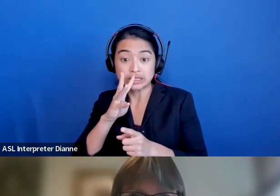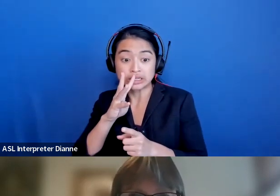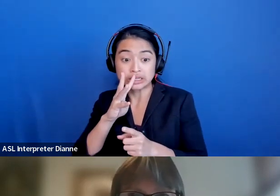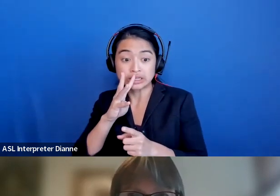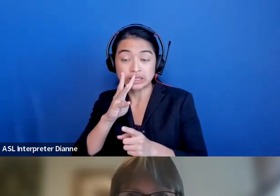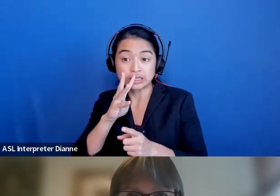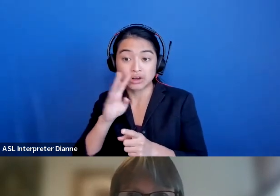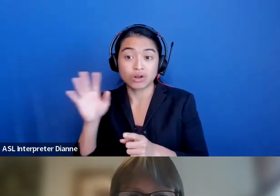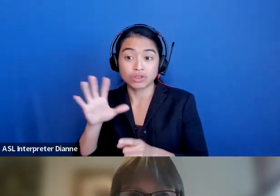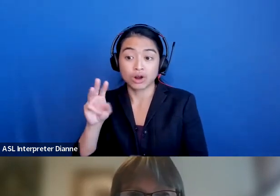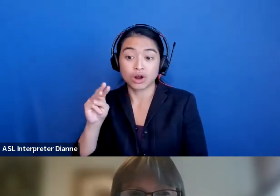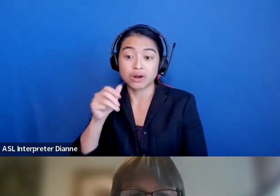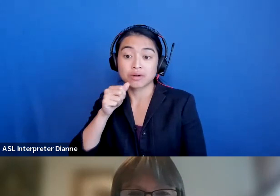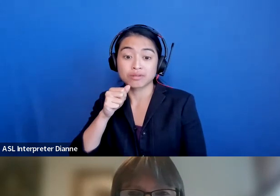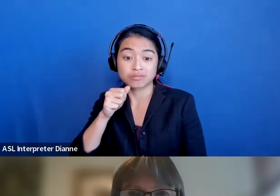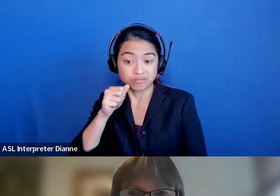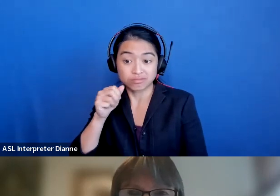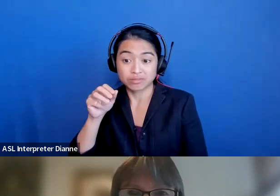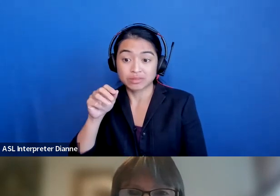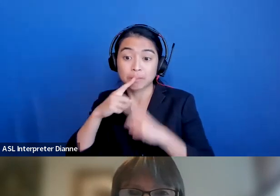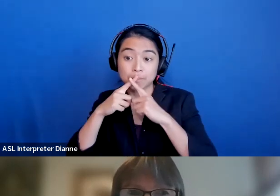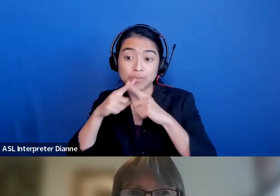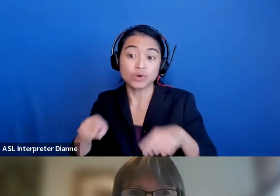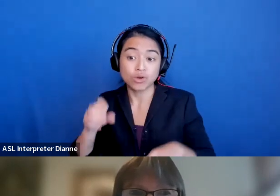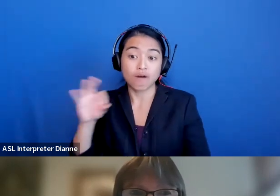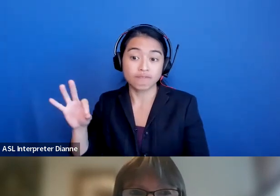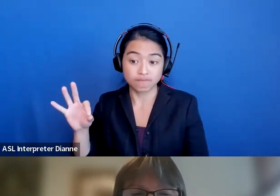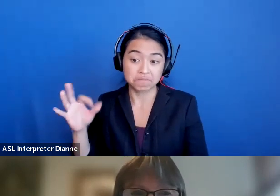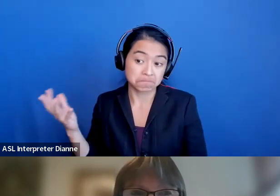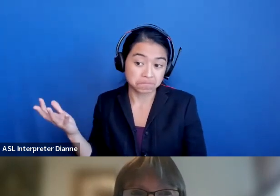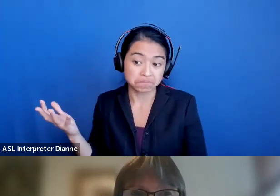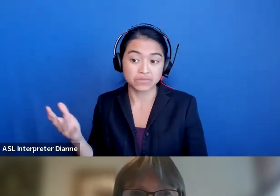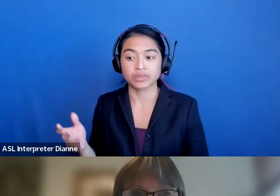turn their mics off and be able to speak. But the first